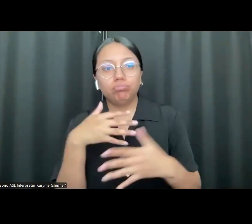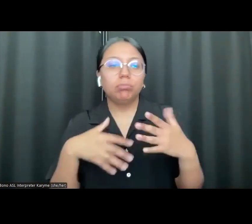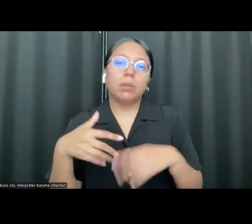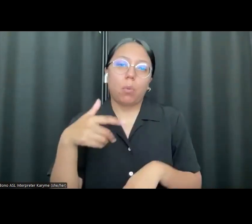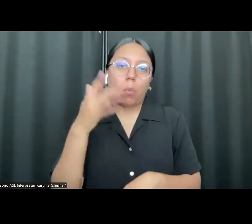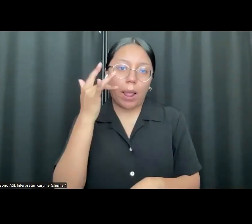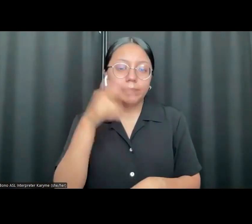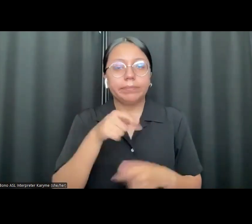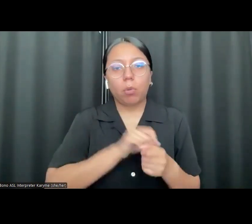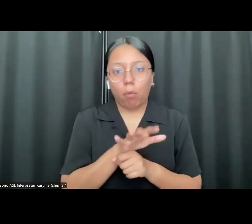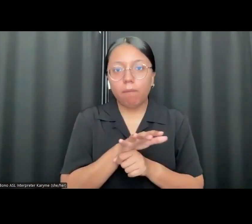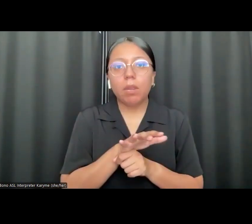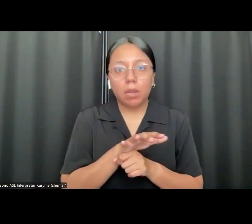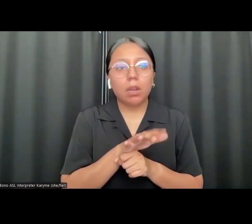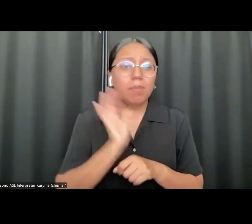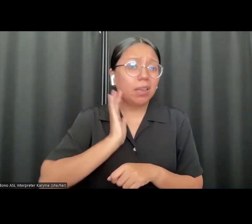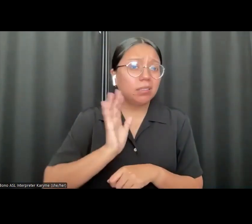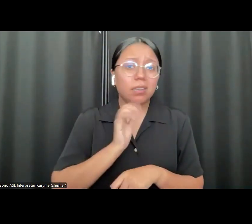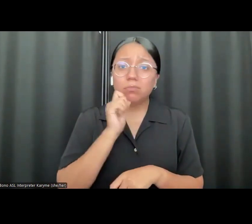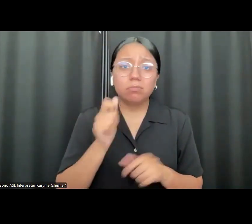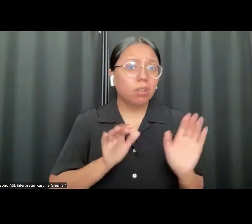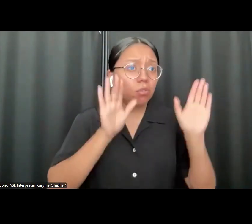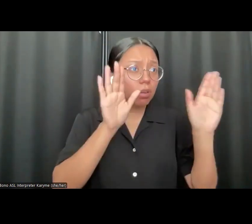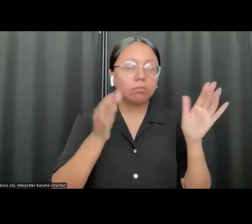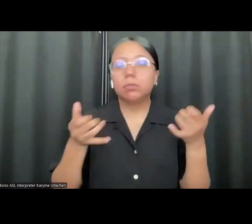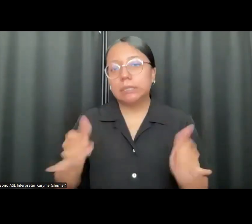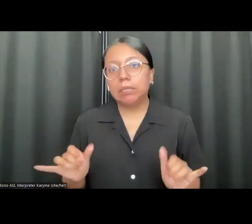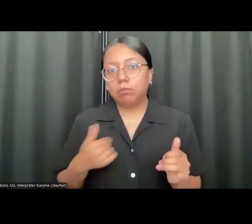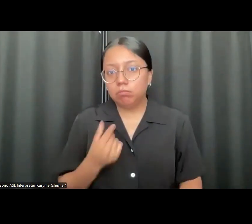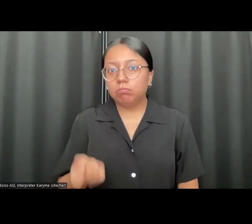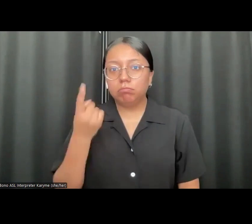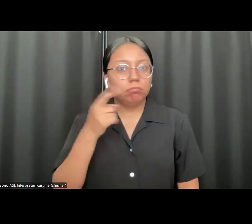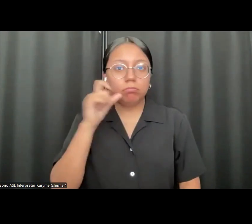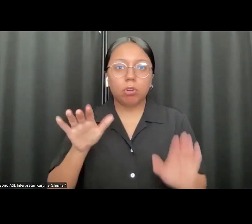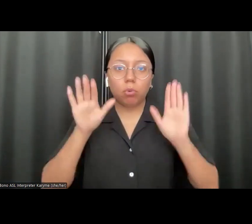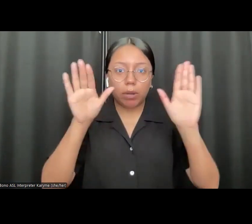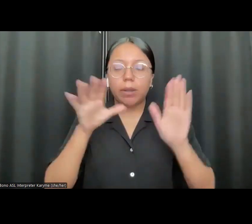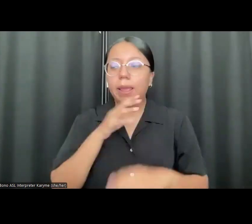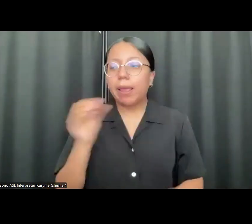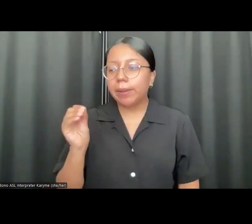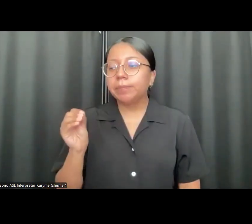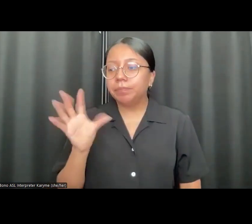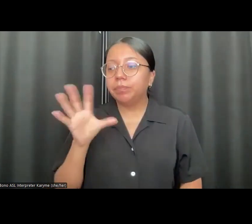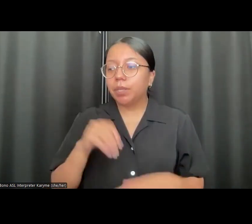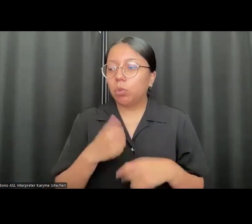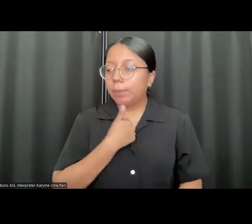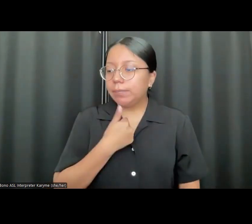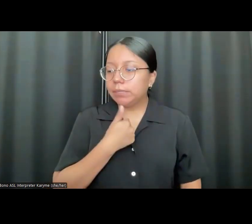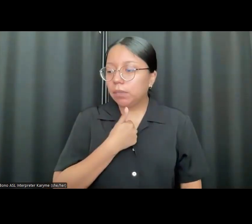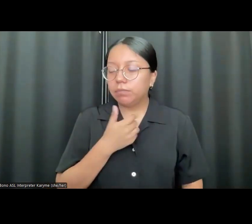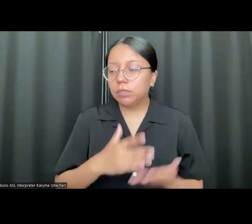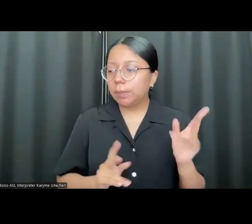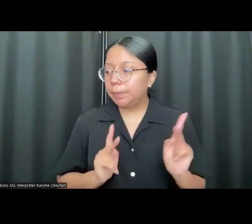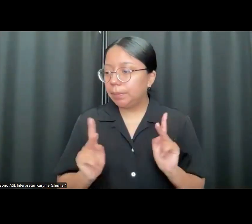right? Like so many people I know, including myself, had just been in as much as we could, just total